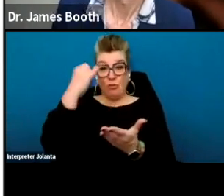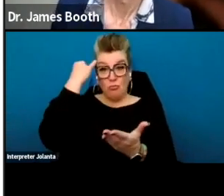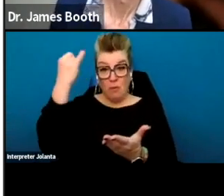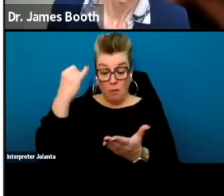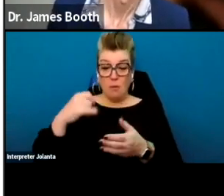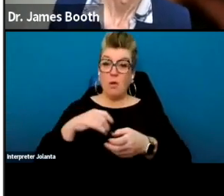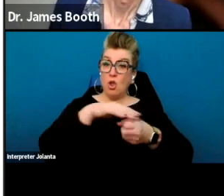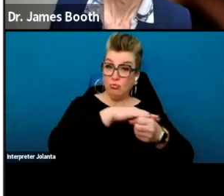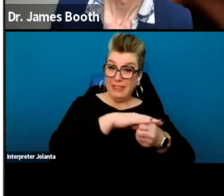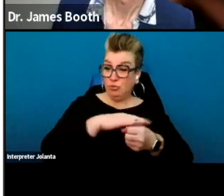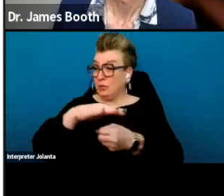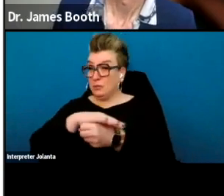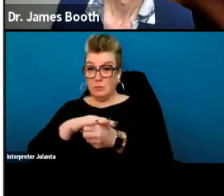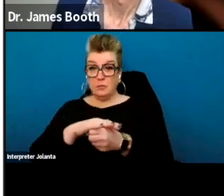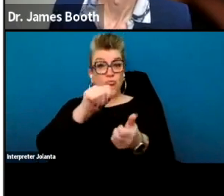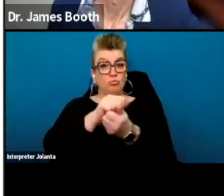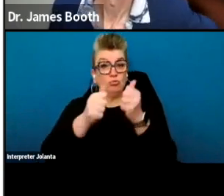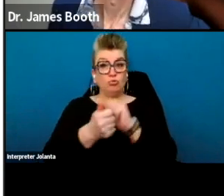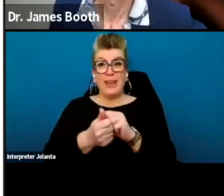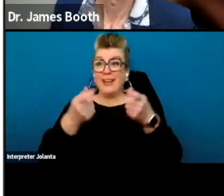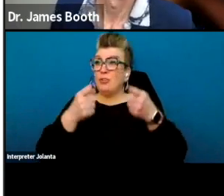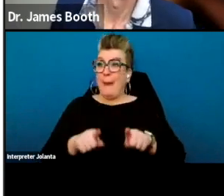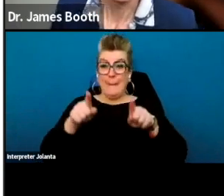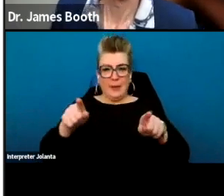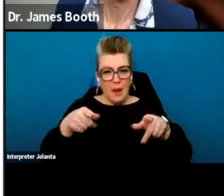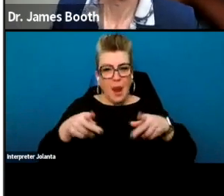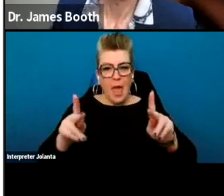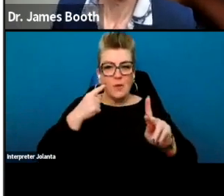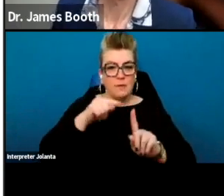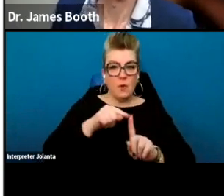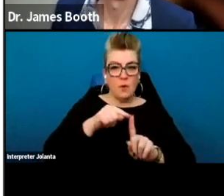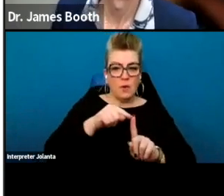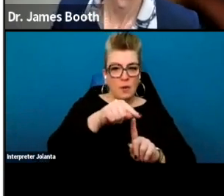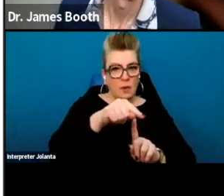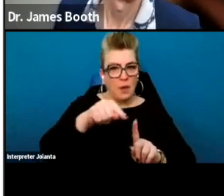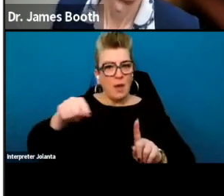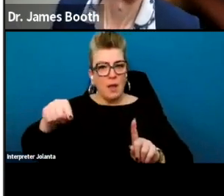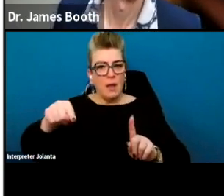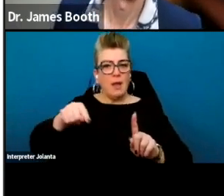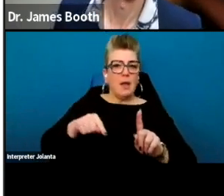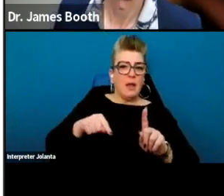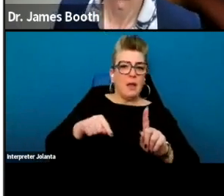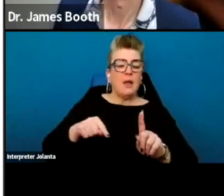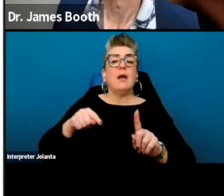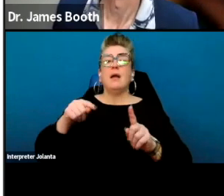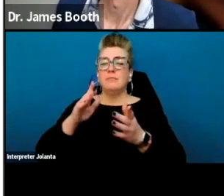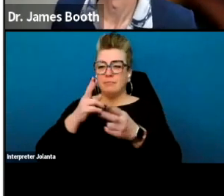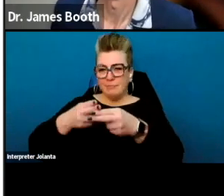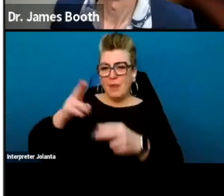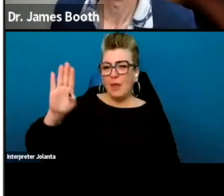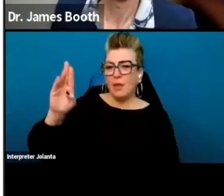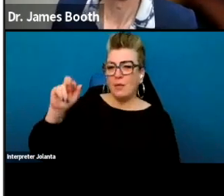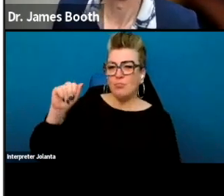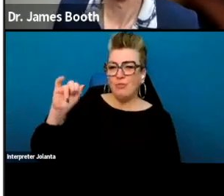brain regions allows for the emergence of brain specialization, and that's reflected